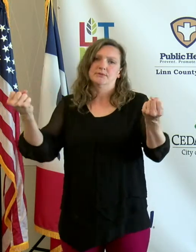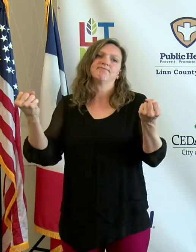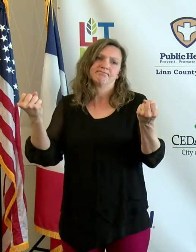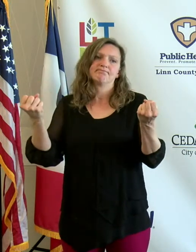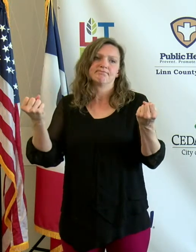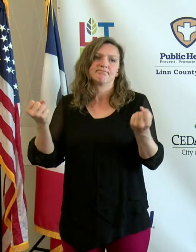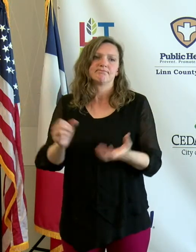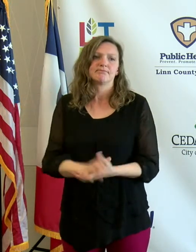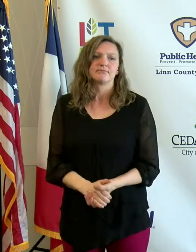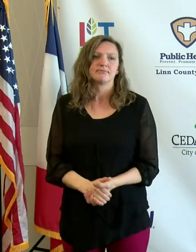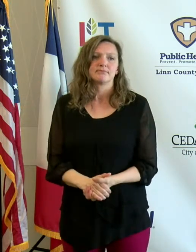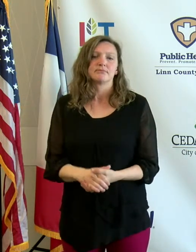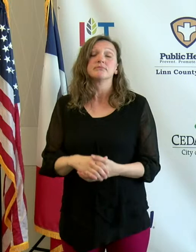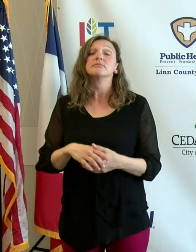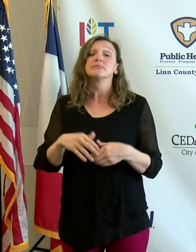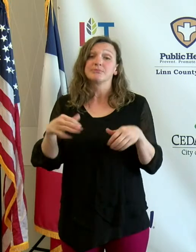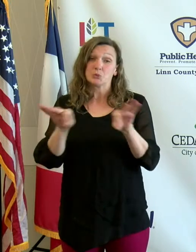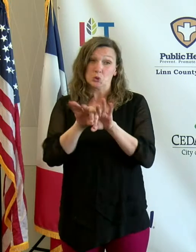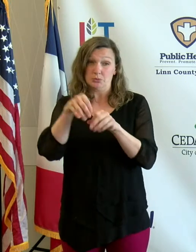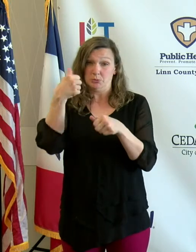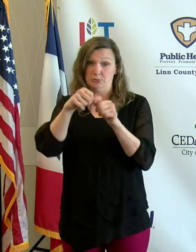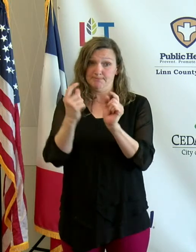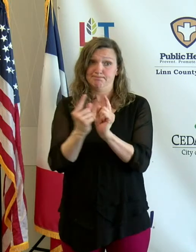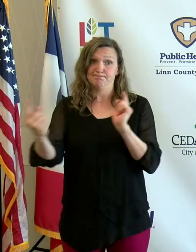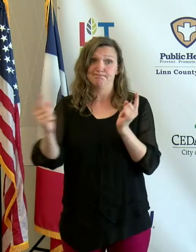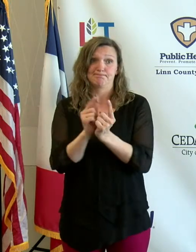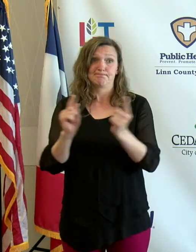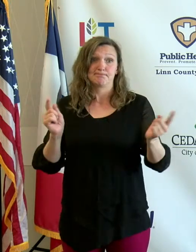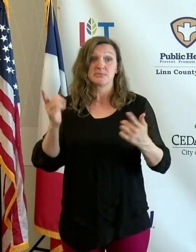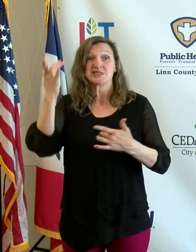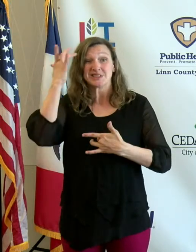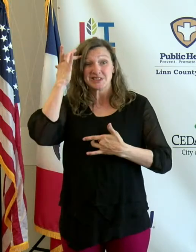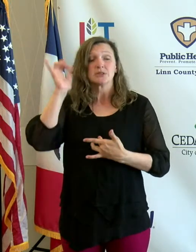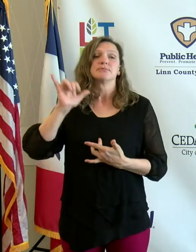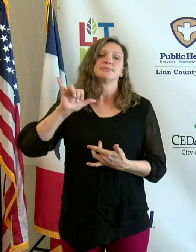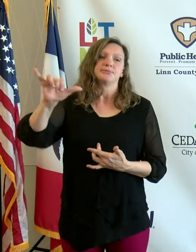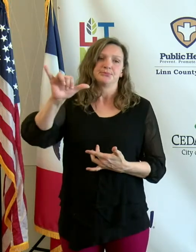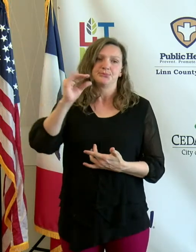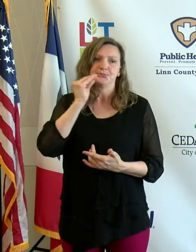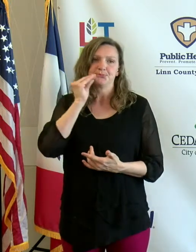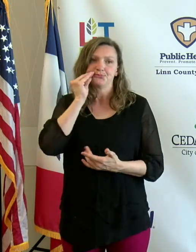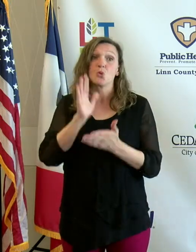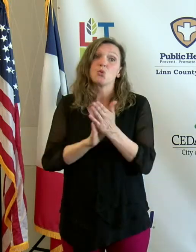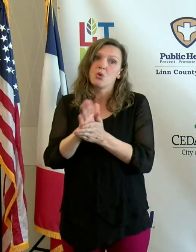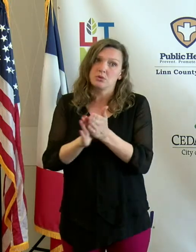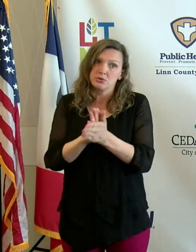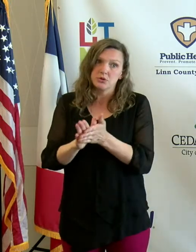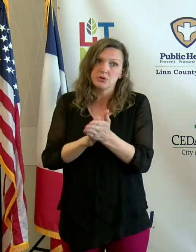distancing. Stay home when you're sick and wash your hands. Stay home and stay safe. Thank you.